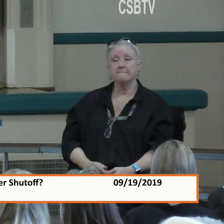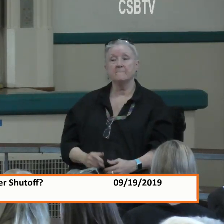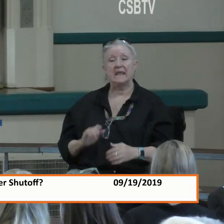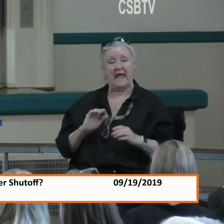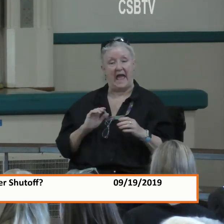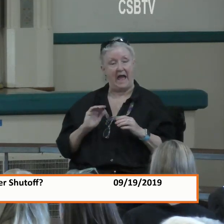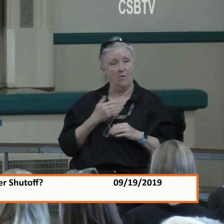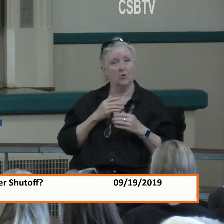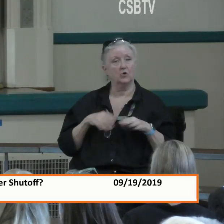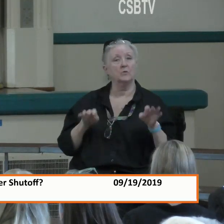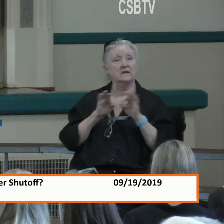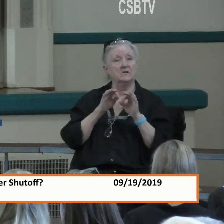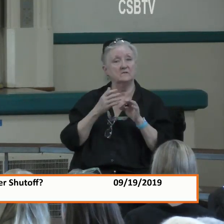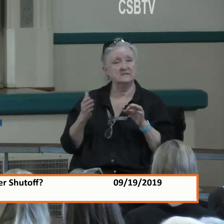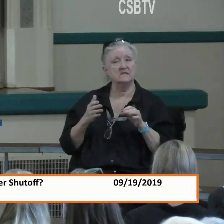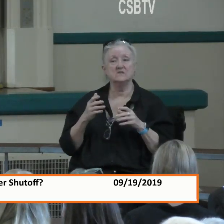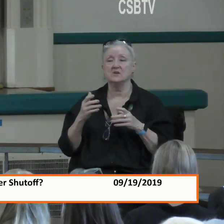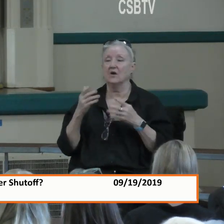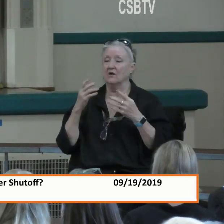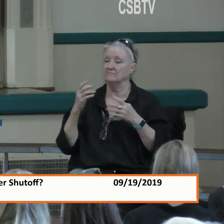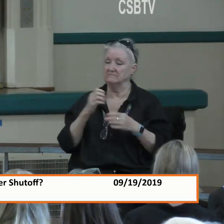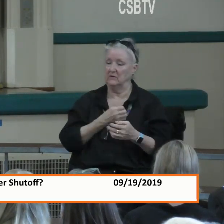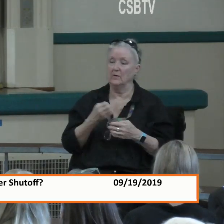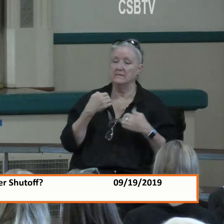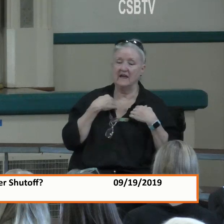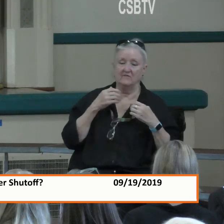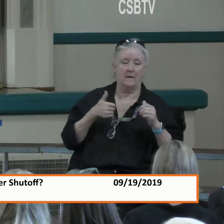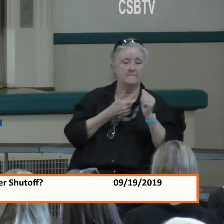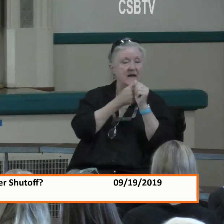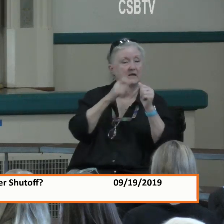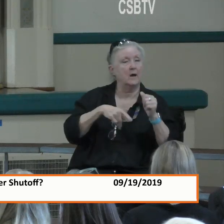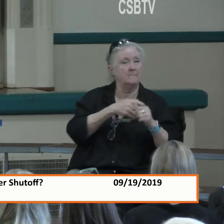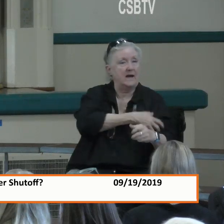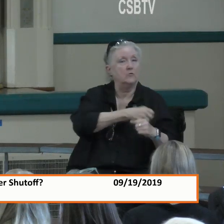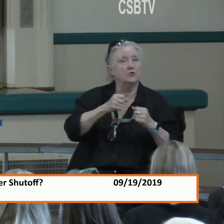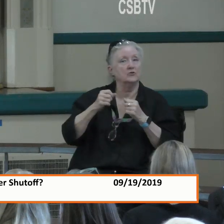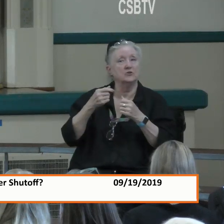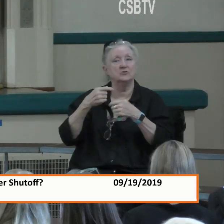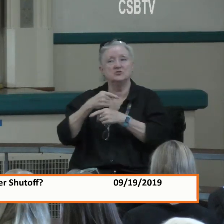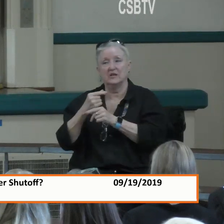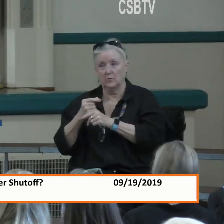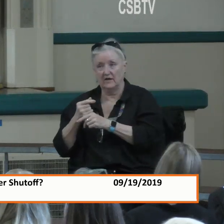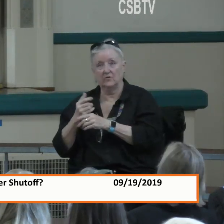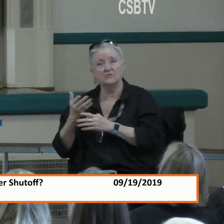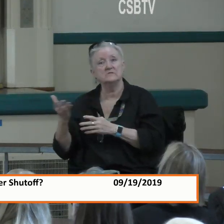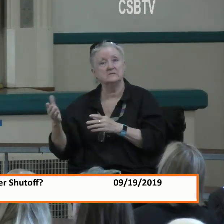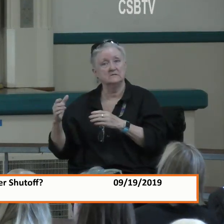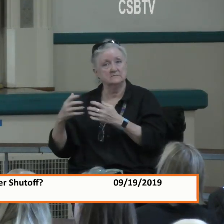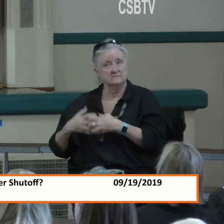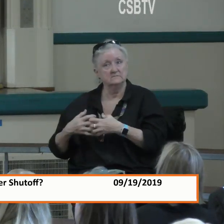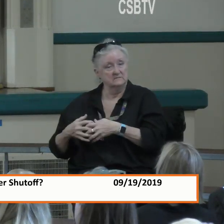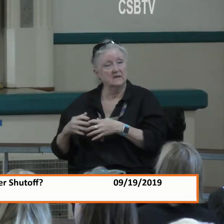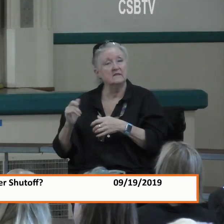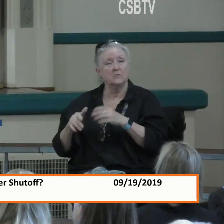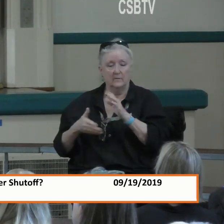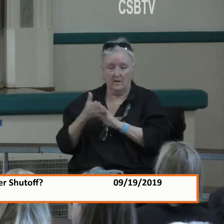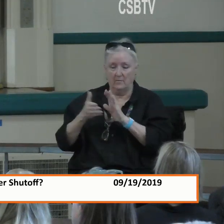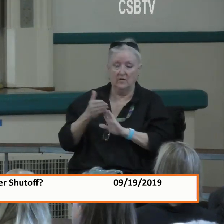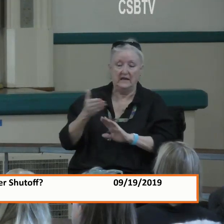facilities are equipped with backup power generators which will be operated ahead of and throughout any PSP